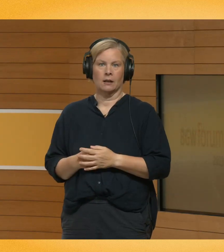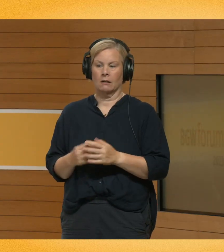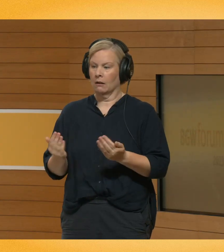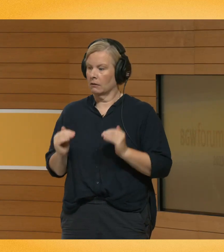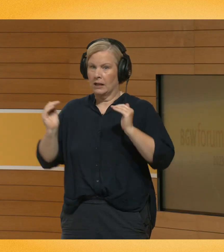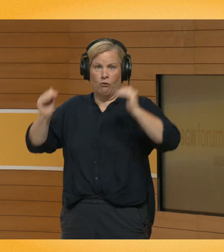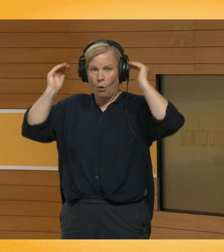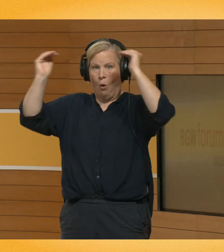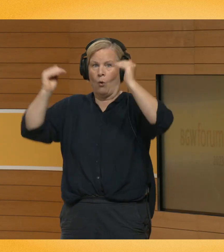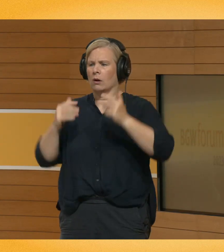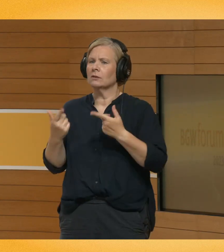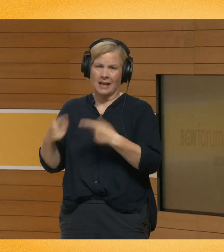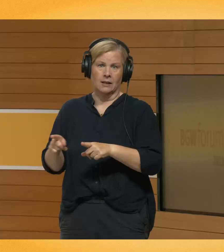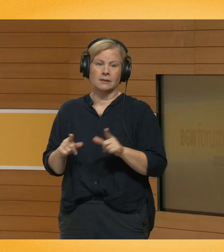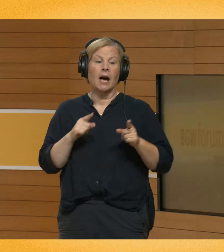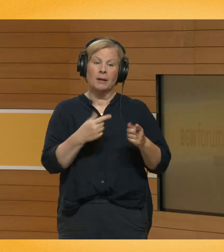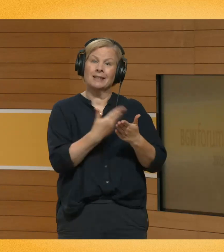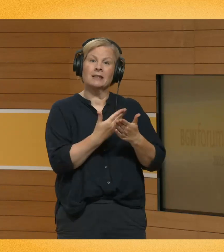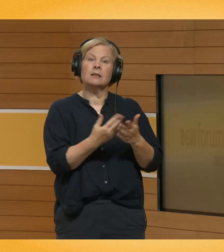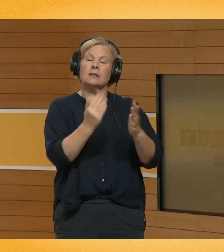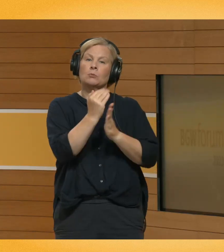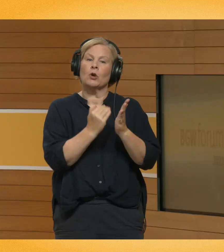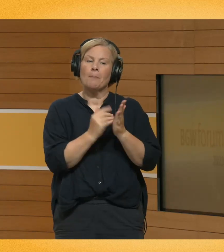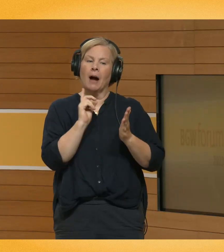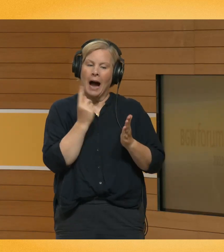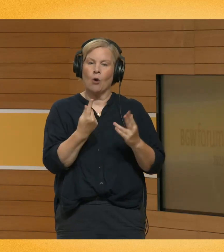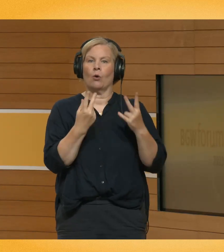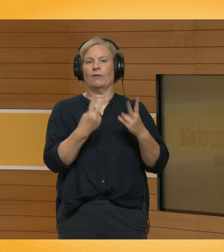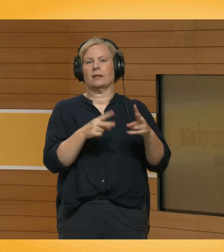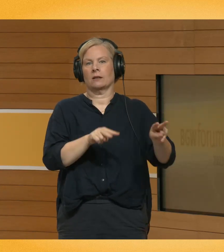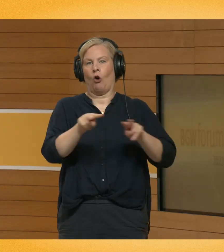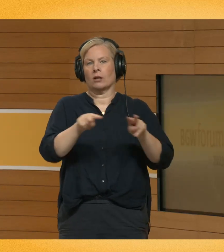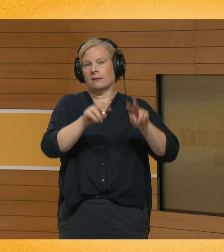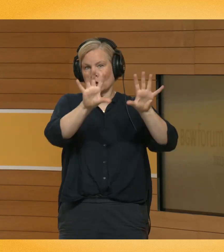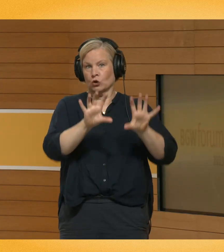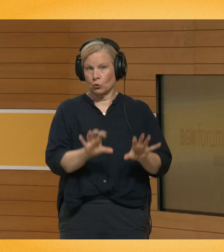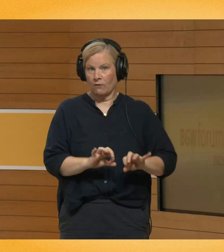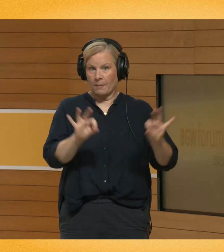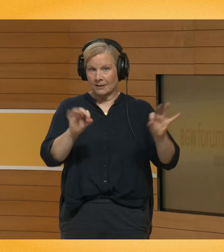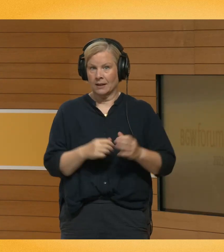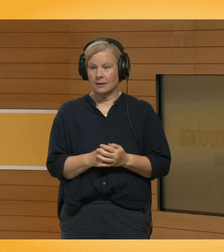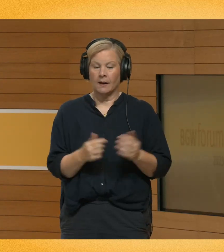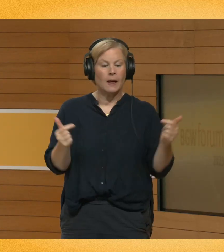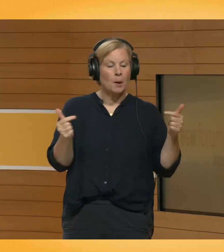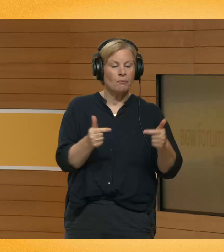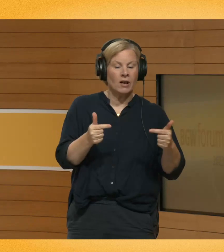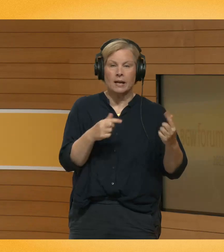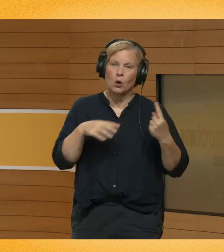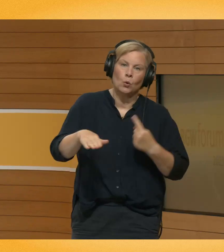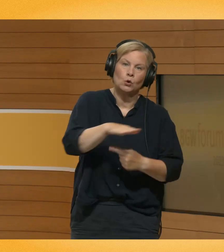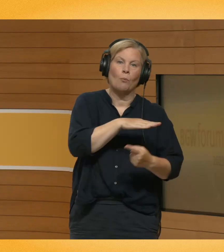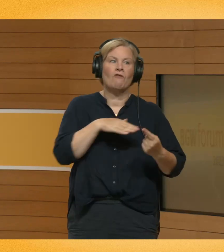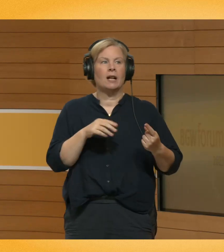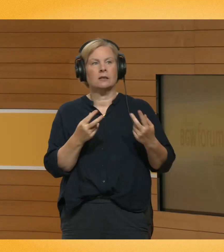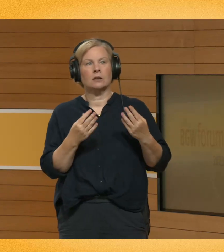organizational structures, quality of care, the work environment for nursing professionals.